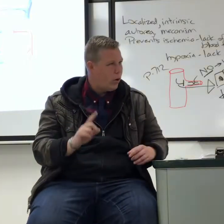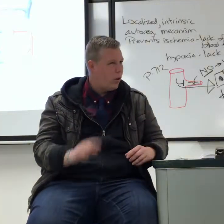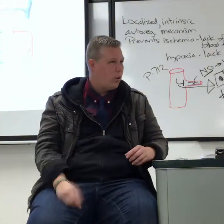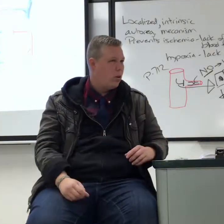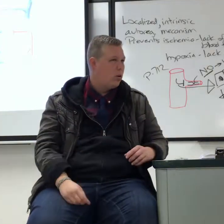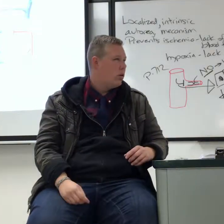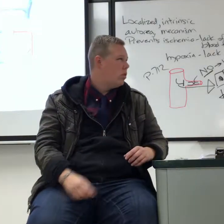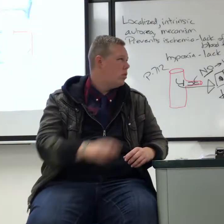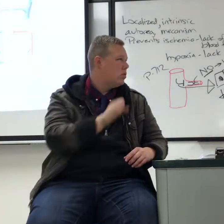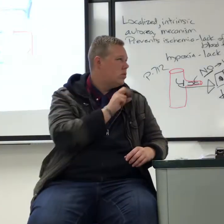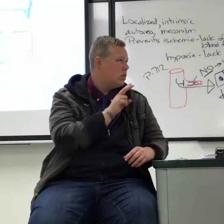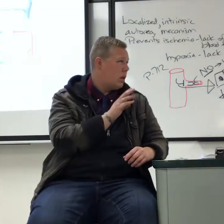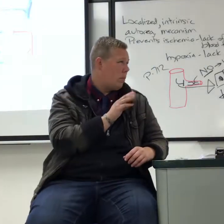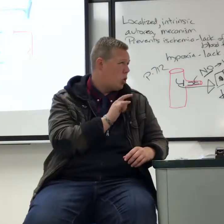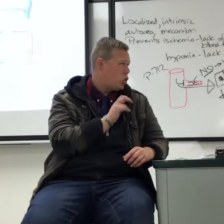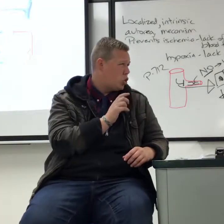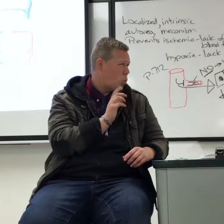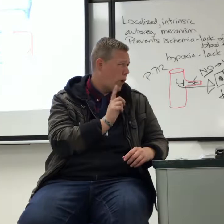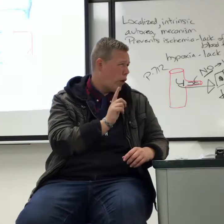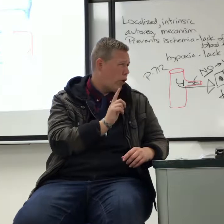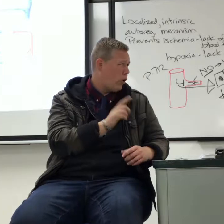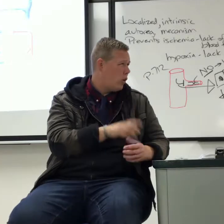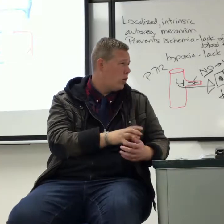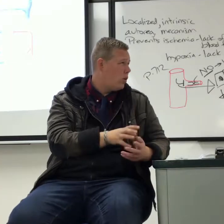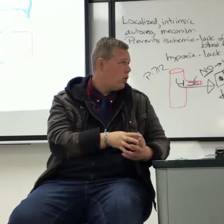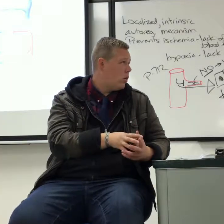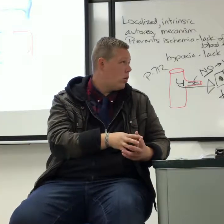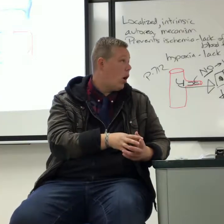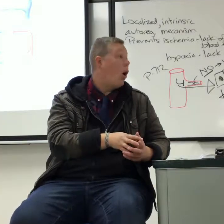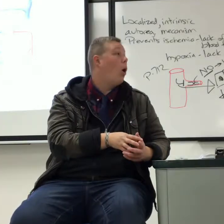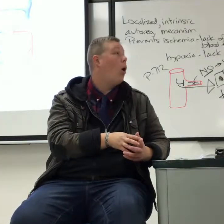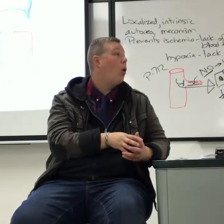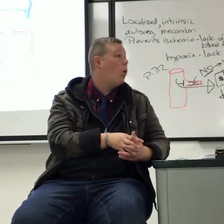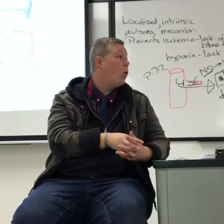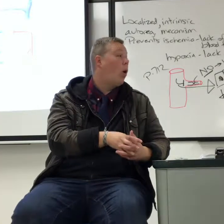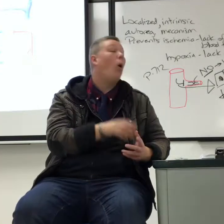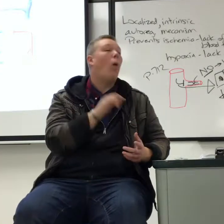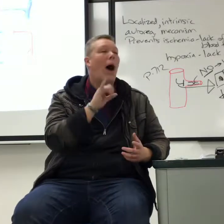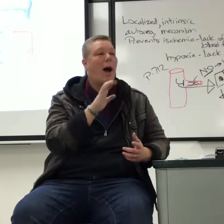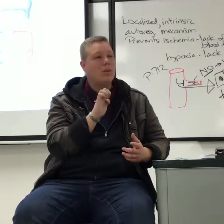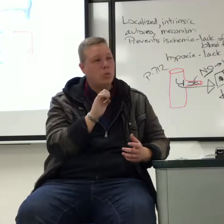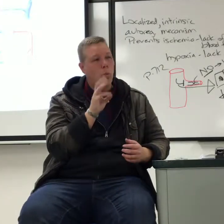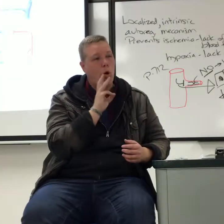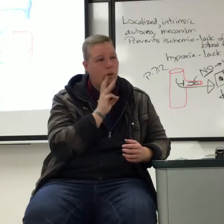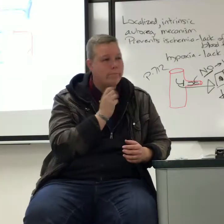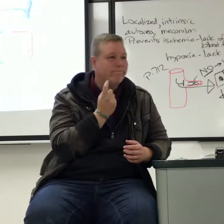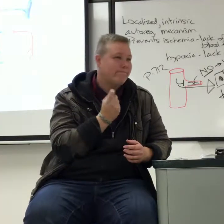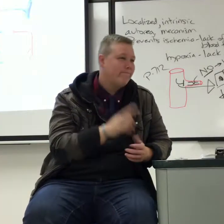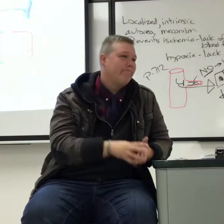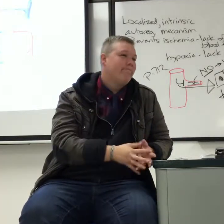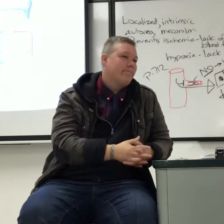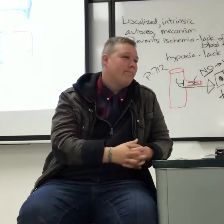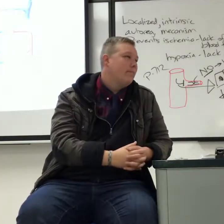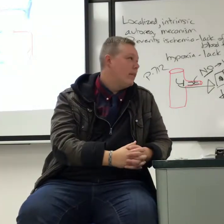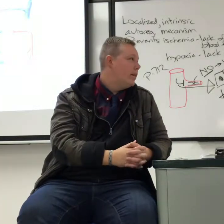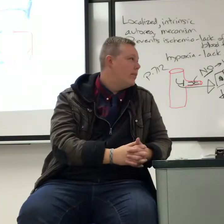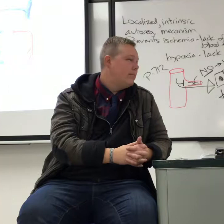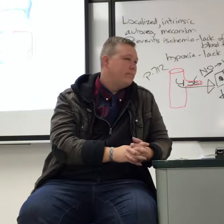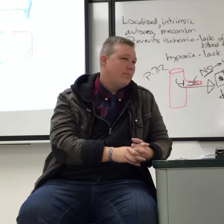mistake in protocol. So observe an increase in systemic blood pressure.